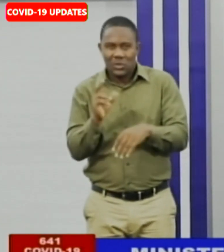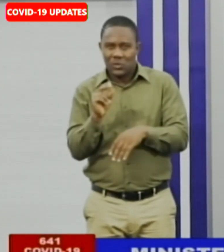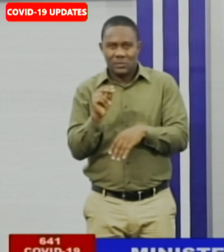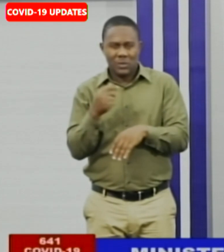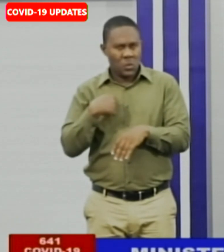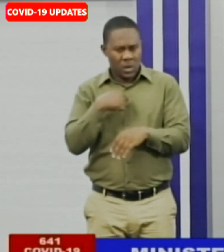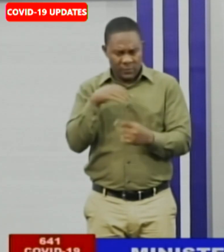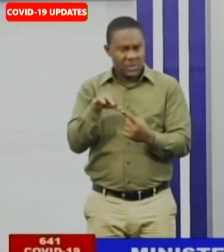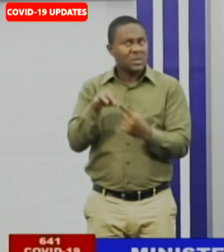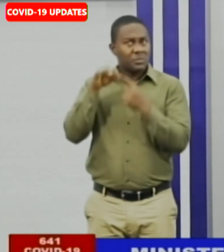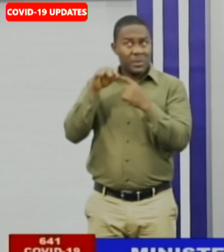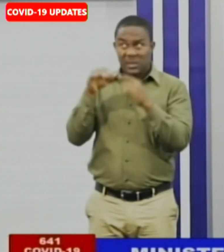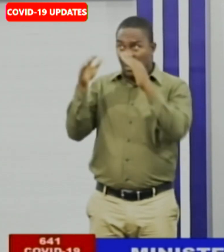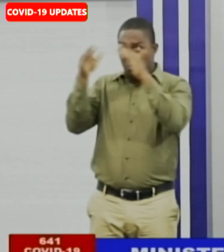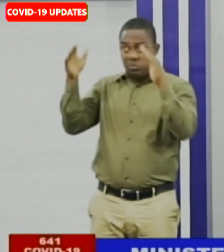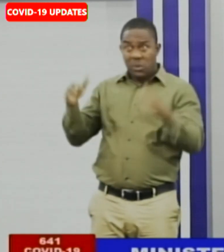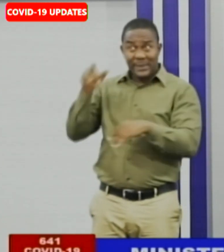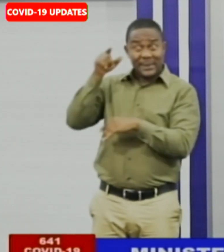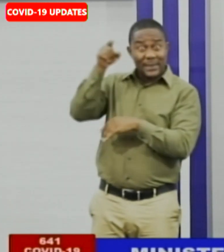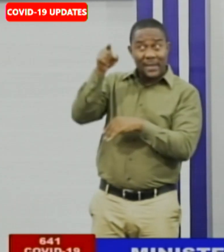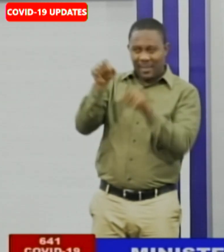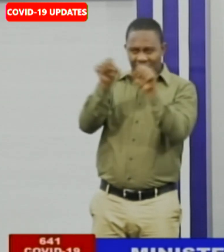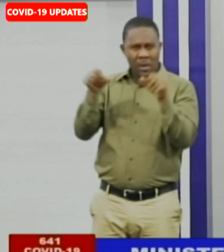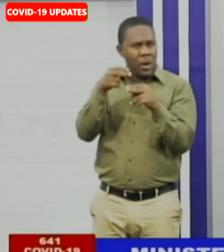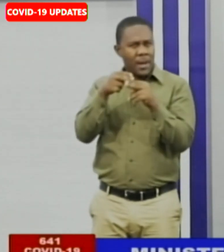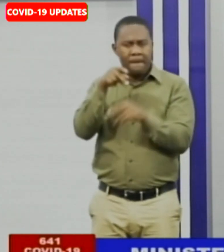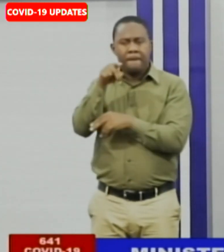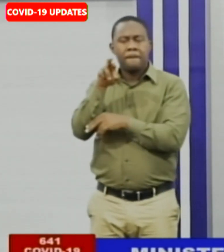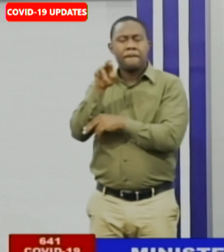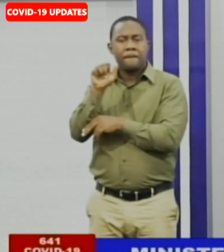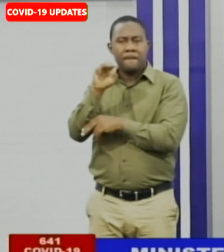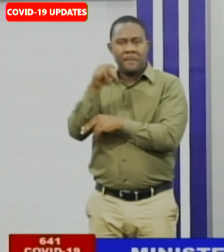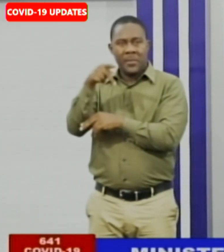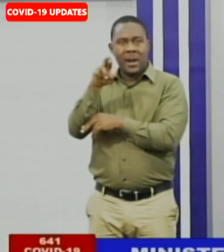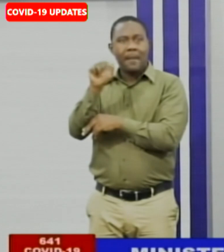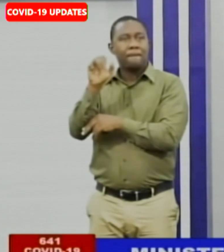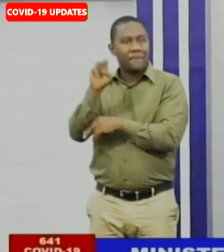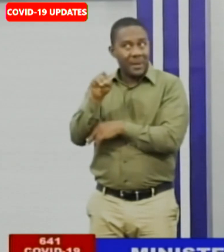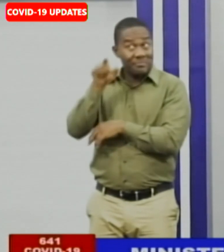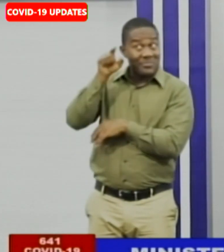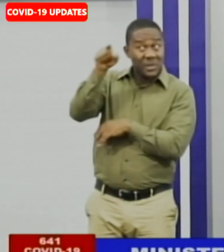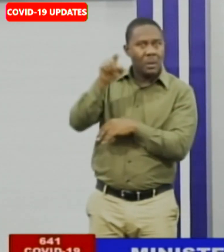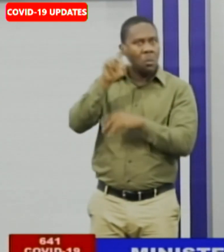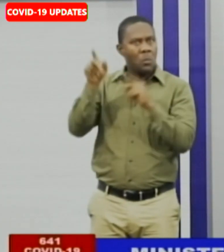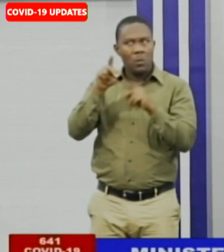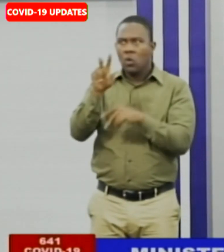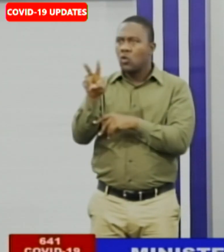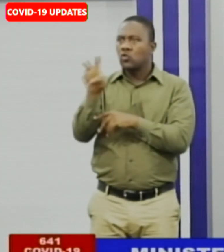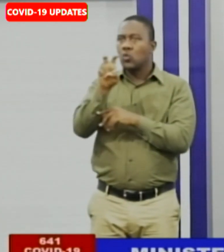special facility in Pram Pram that can house up to 250